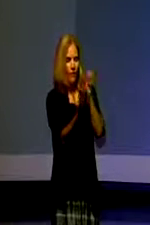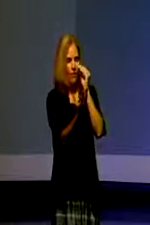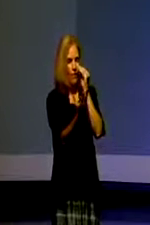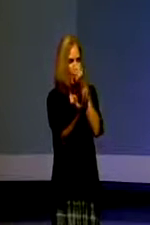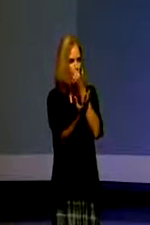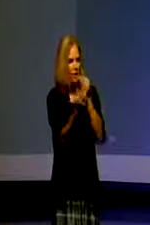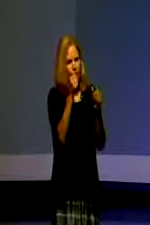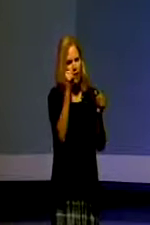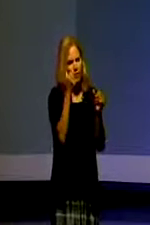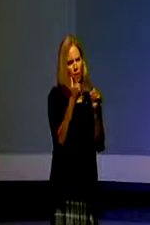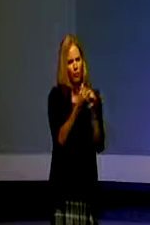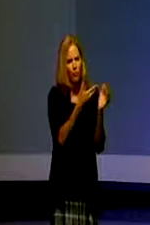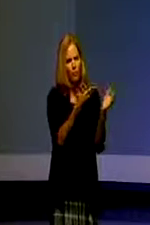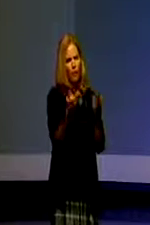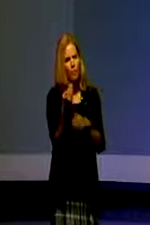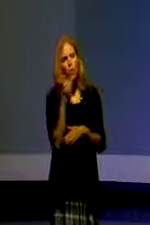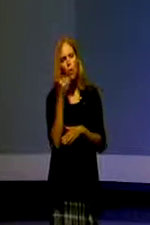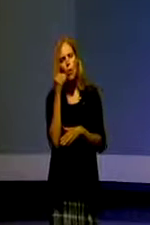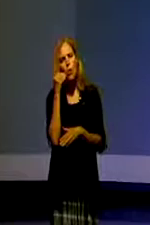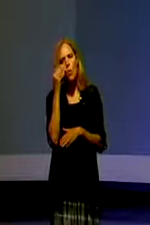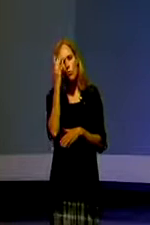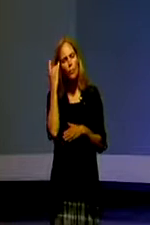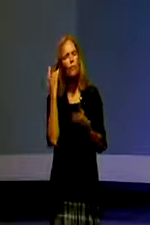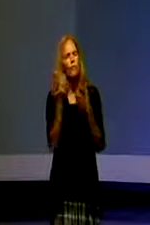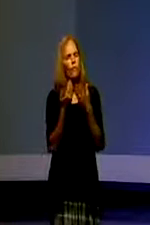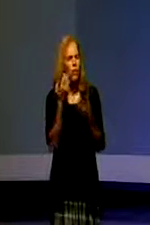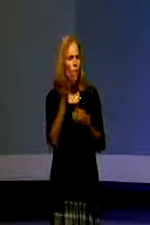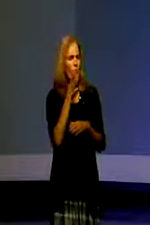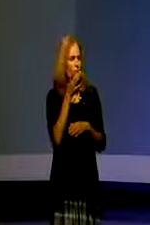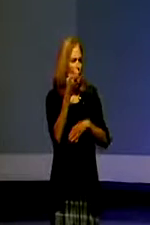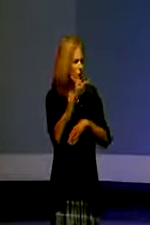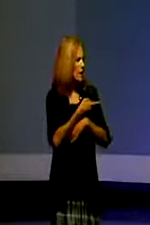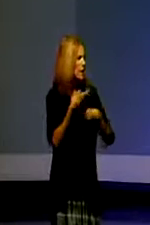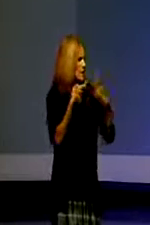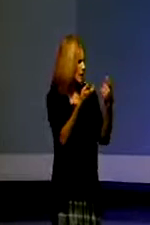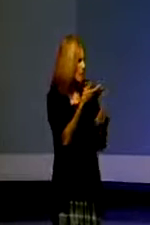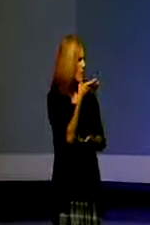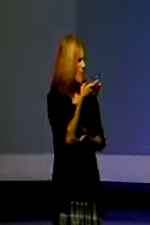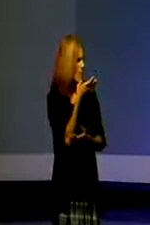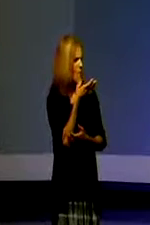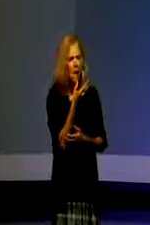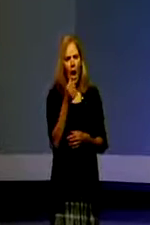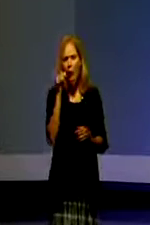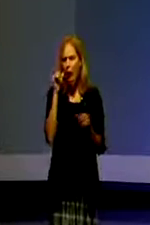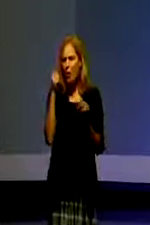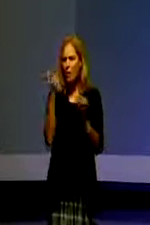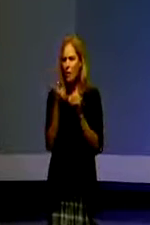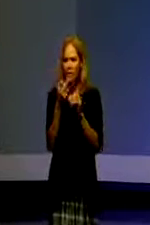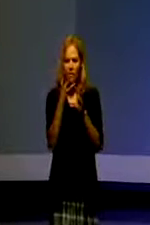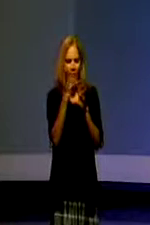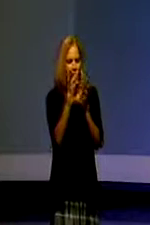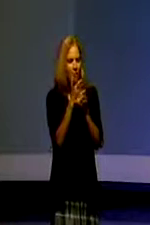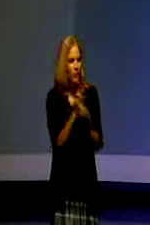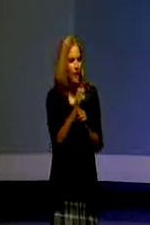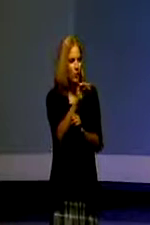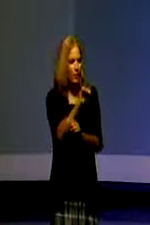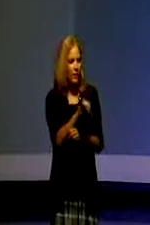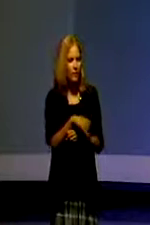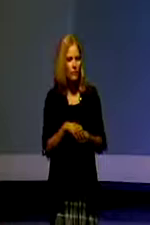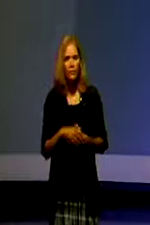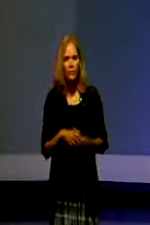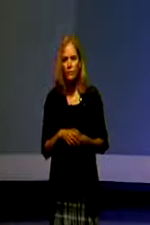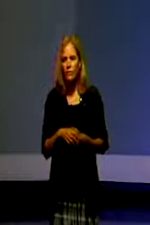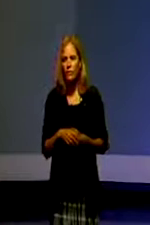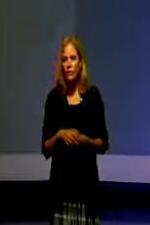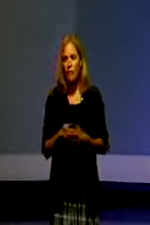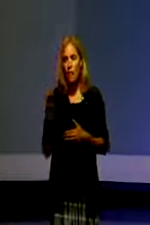And if I recall, we took them home right before Mother's Day, I think, to give to our moms. I remember being fascinated with that. Just